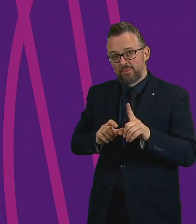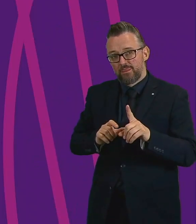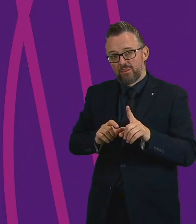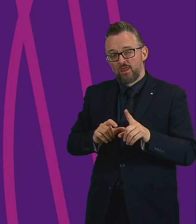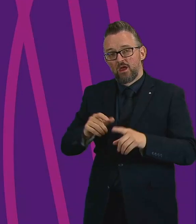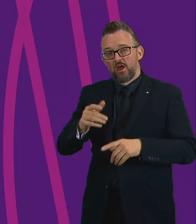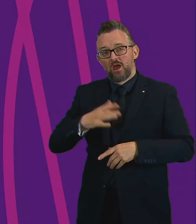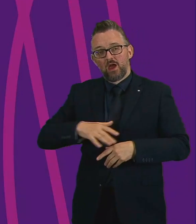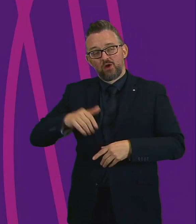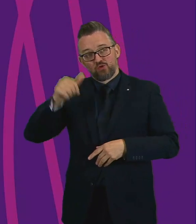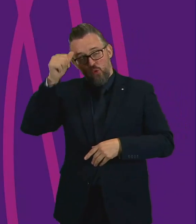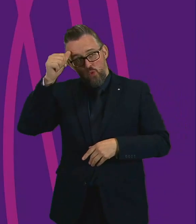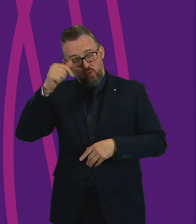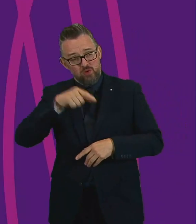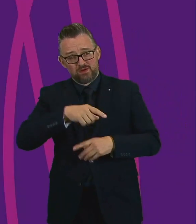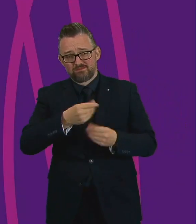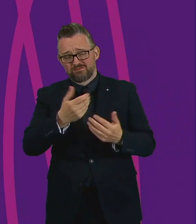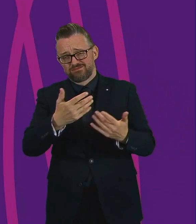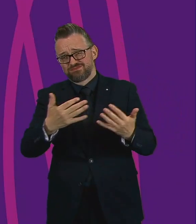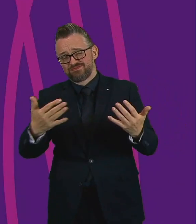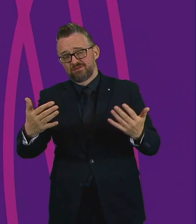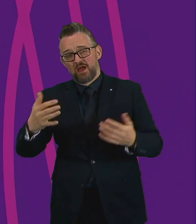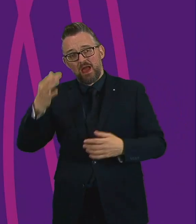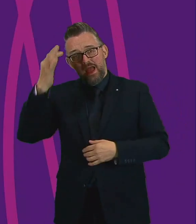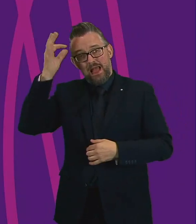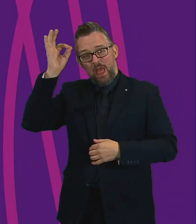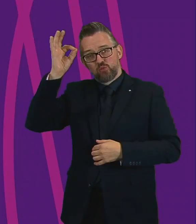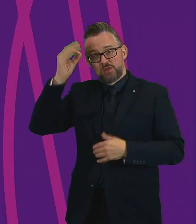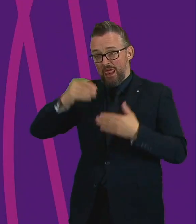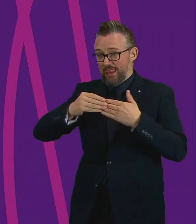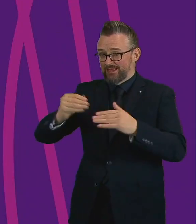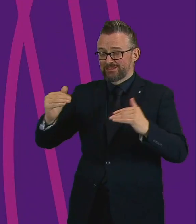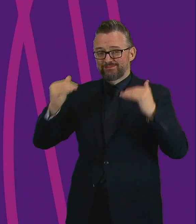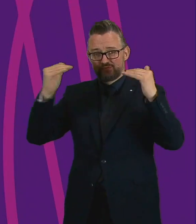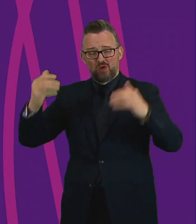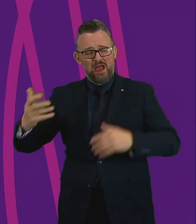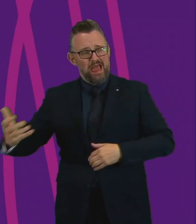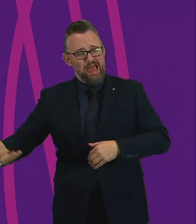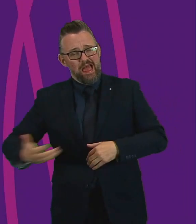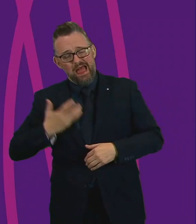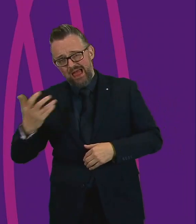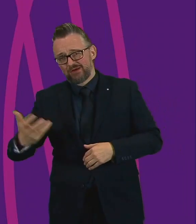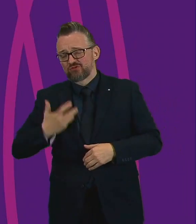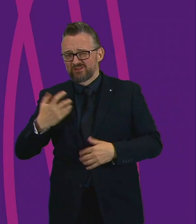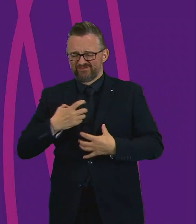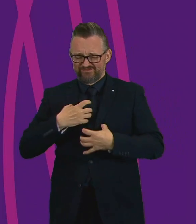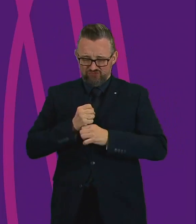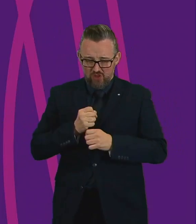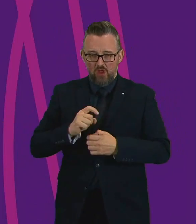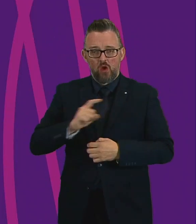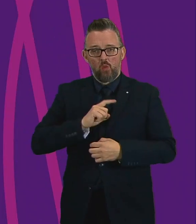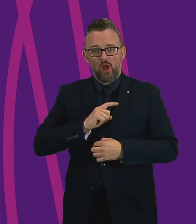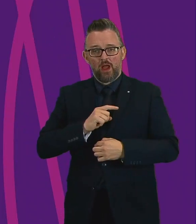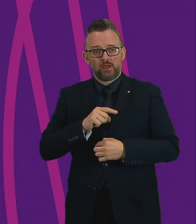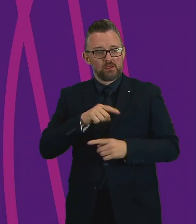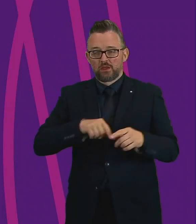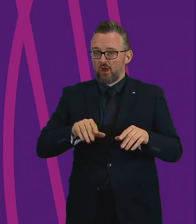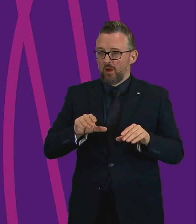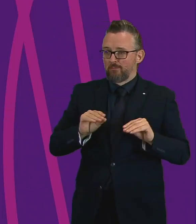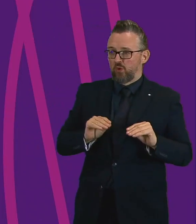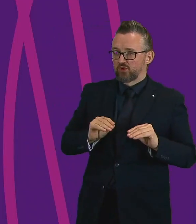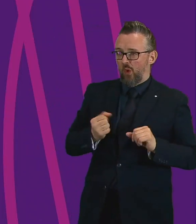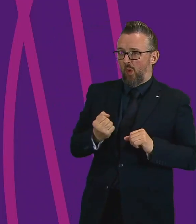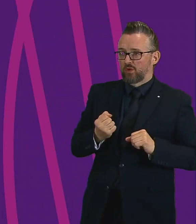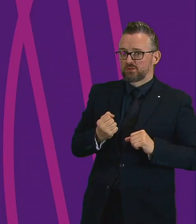how irritated and angry council leaders were with the pause that brought uncertainty